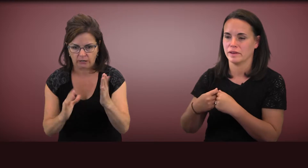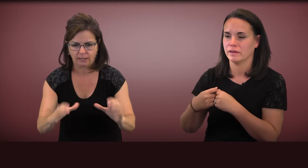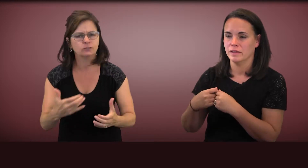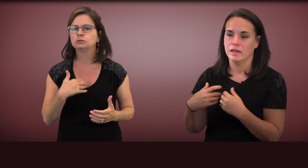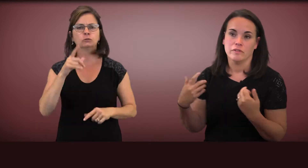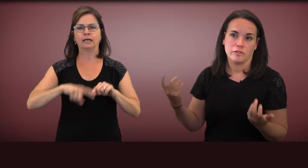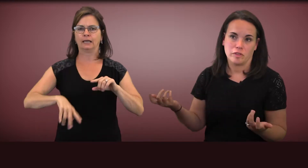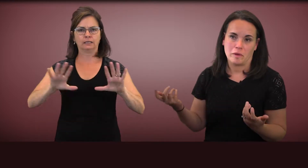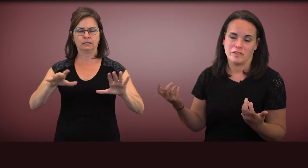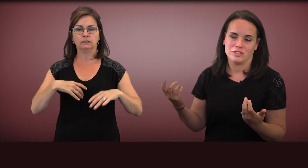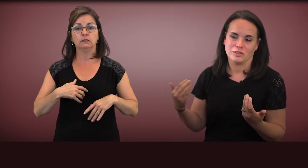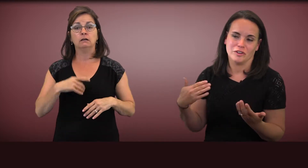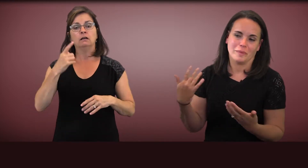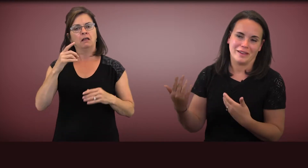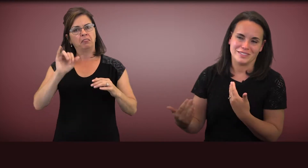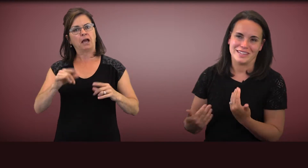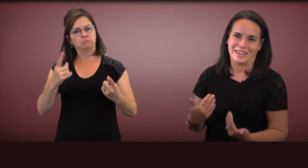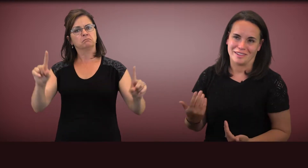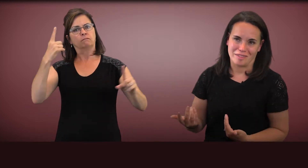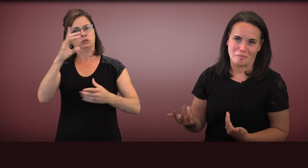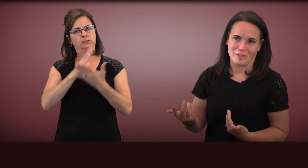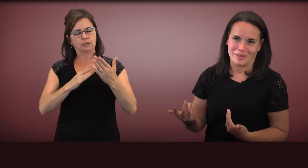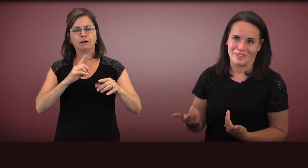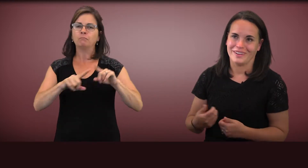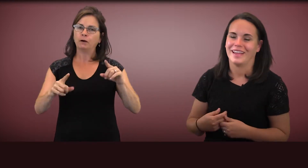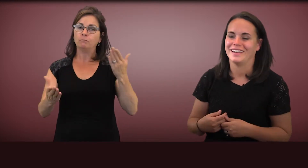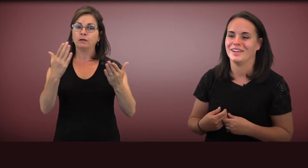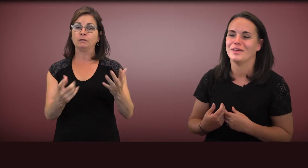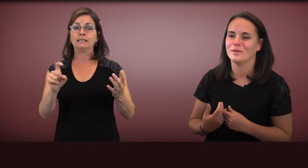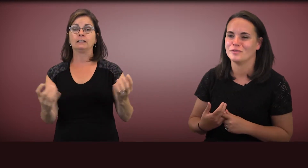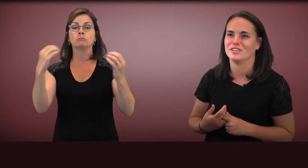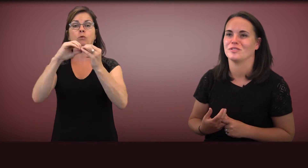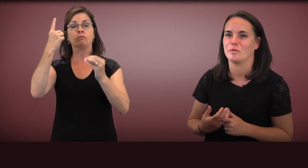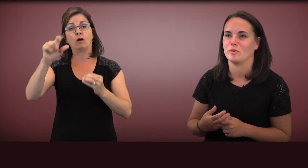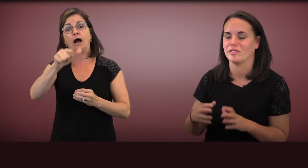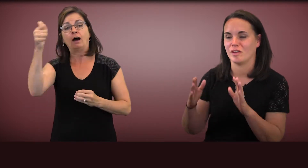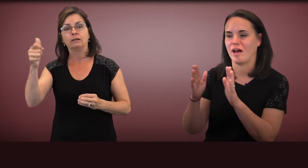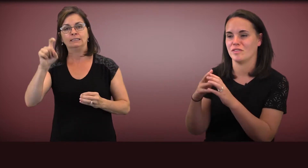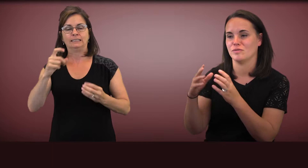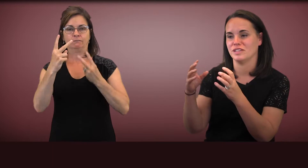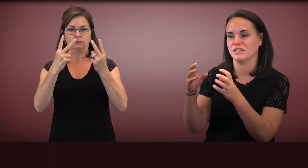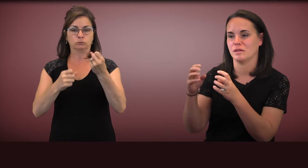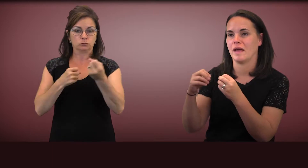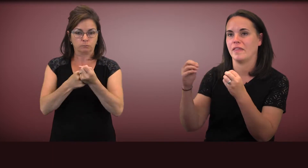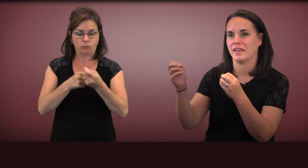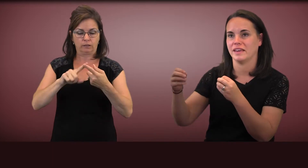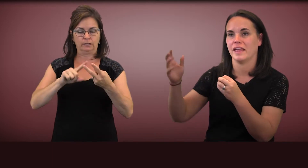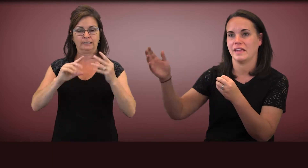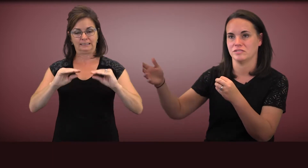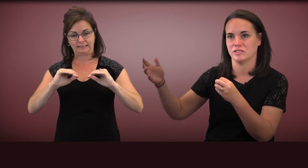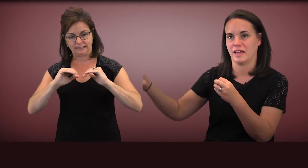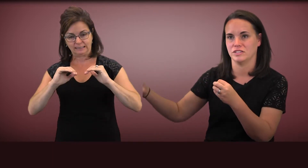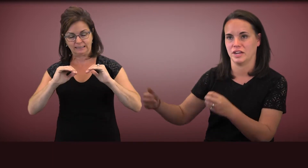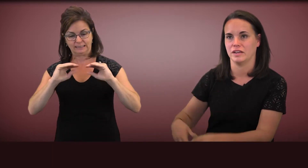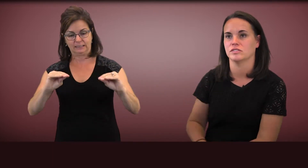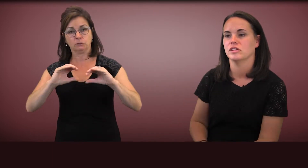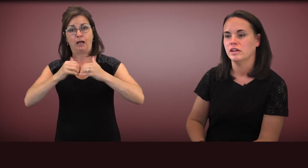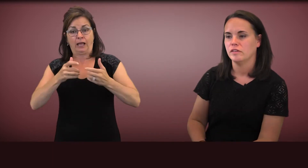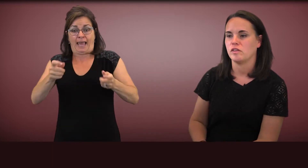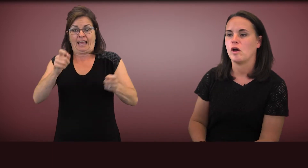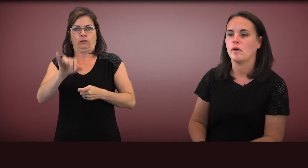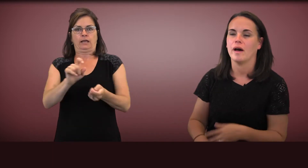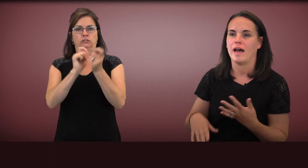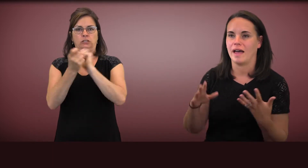actually happen. For some other children, you might have to take it a step further and use visual supports to also teach them how they can handle that